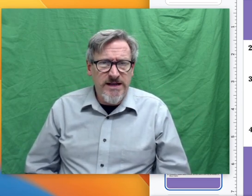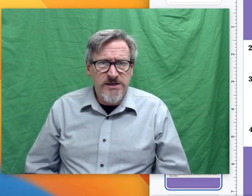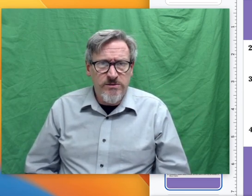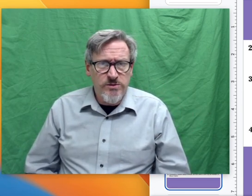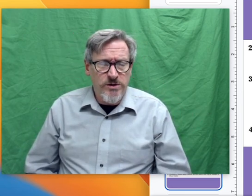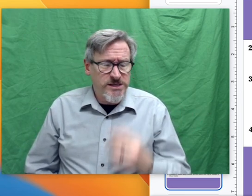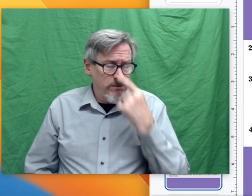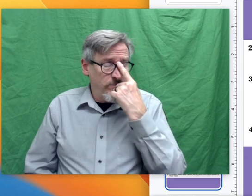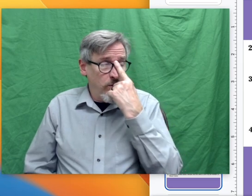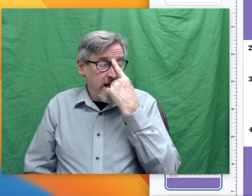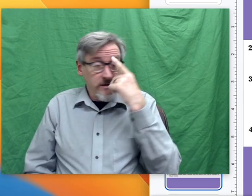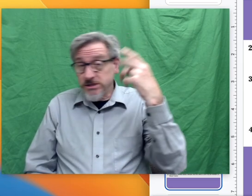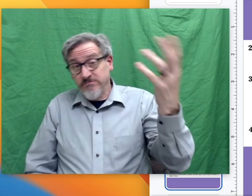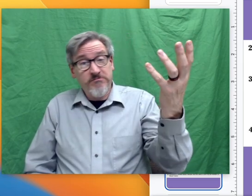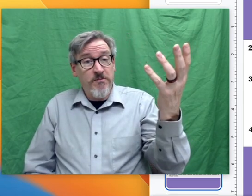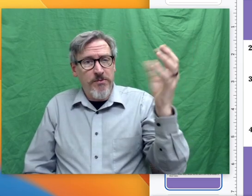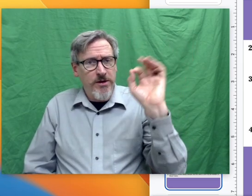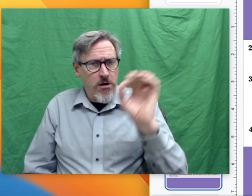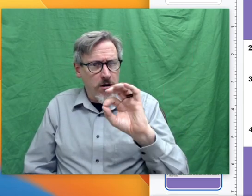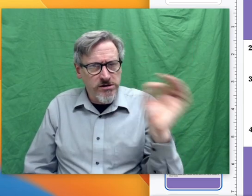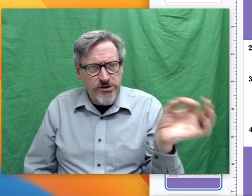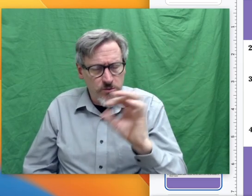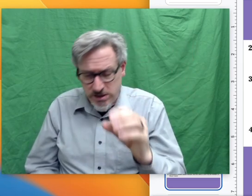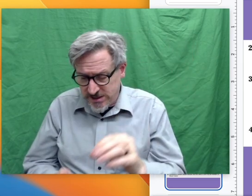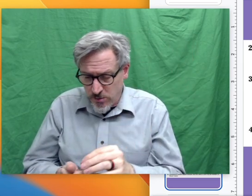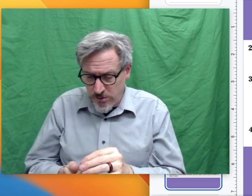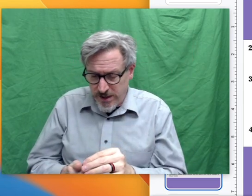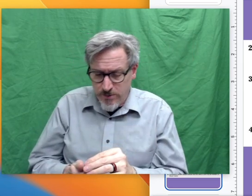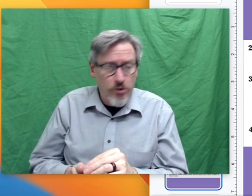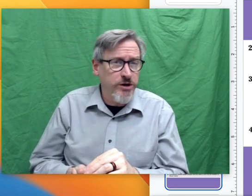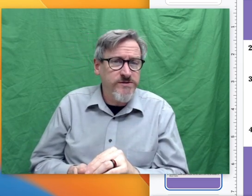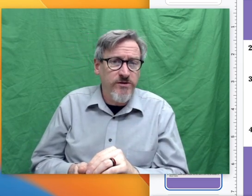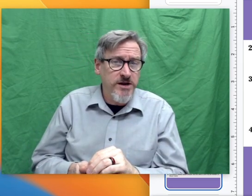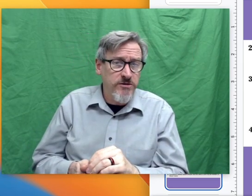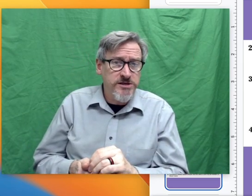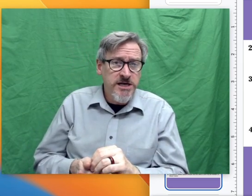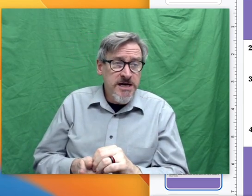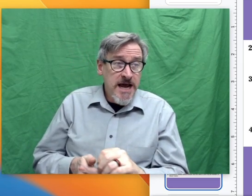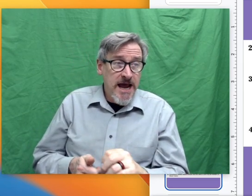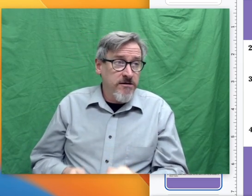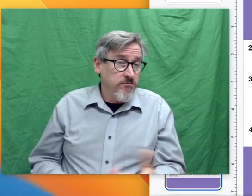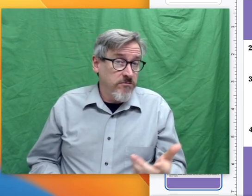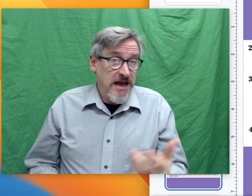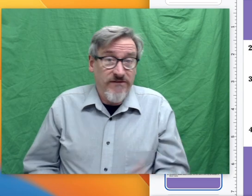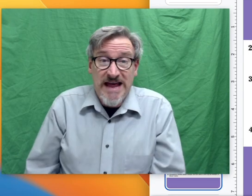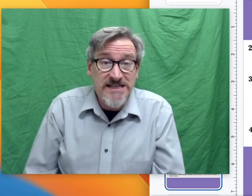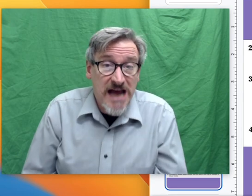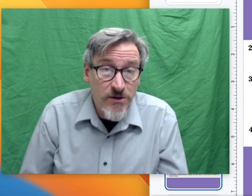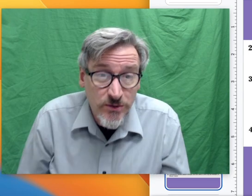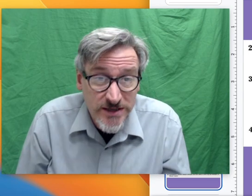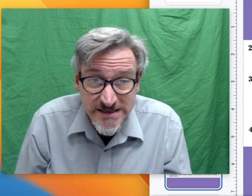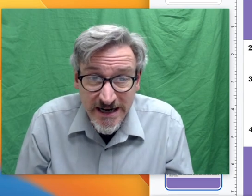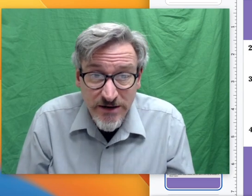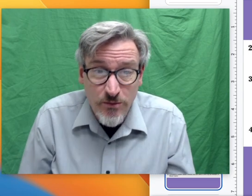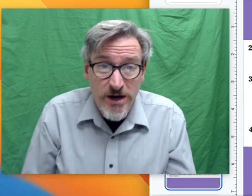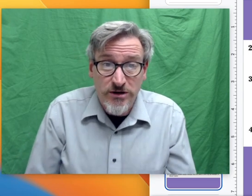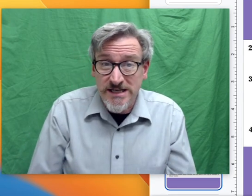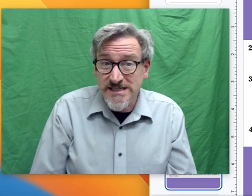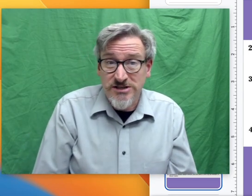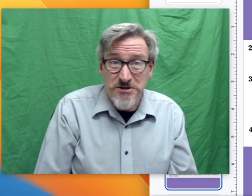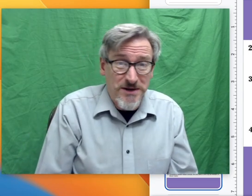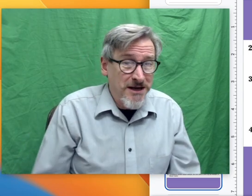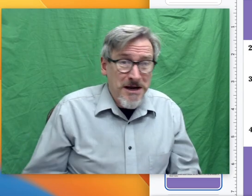events and with some weekends, there are certain ones that will be more useful than others. And if that's how you decide what your